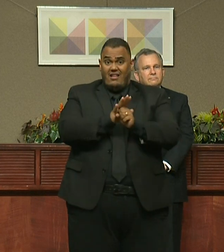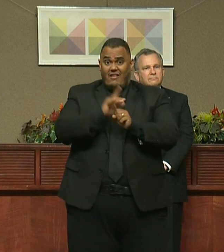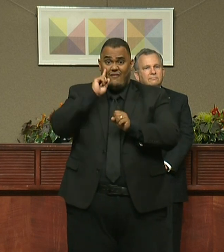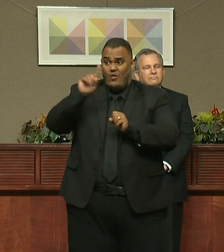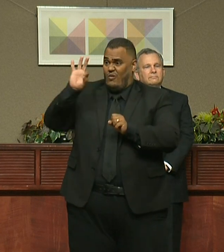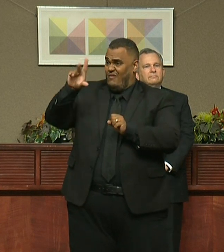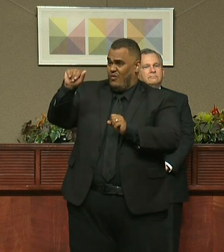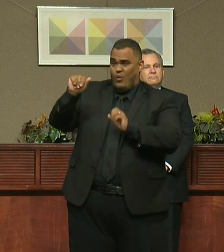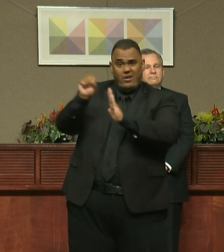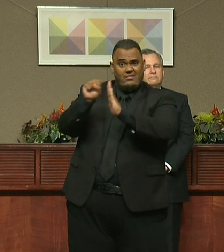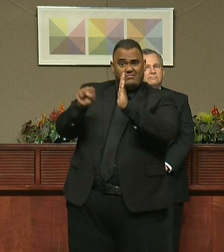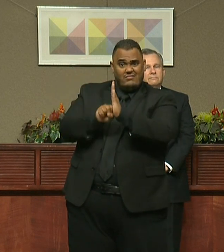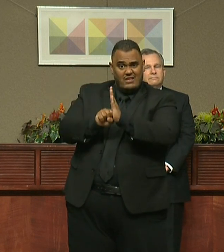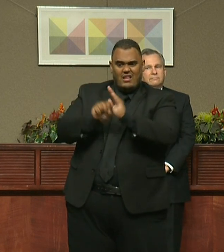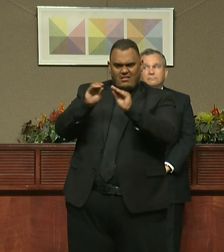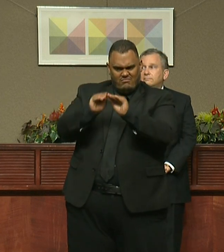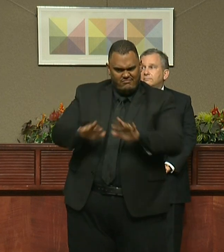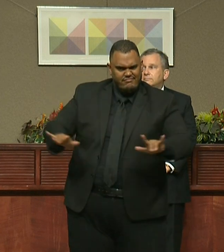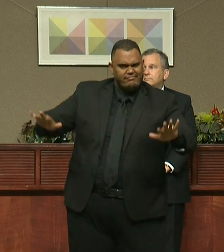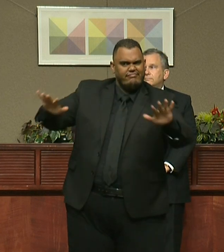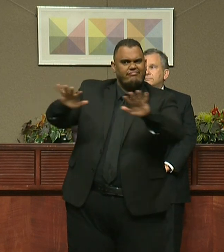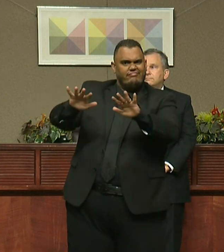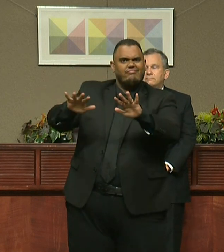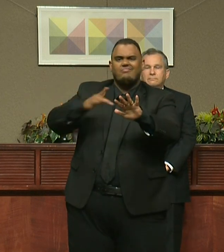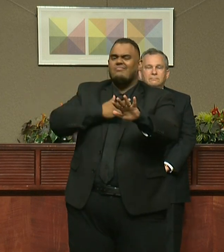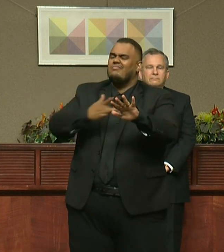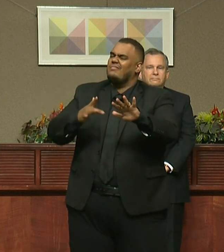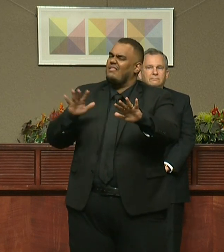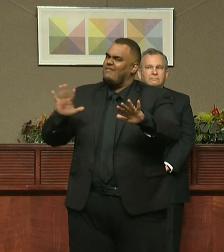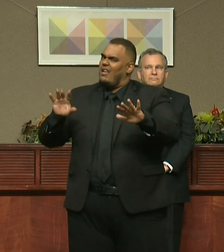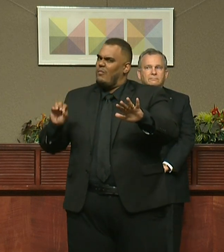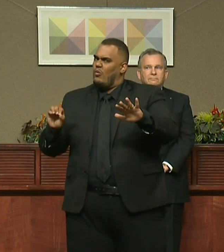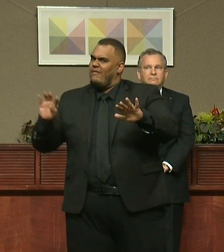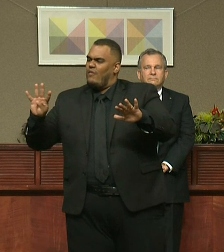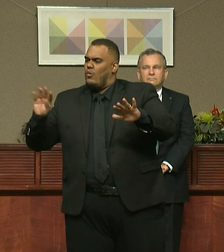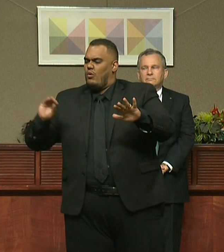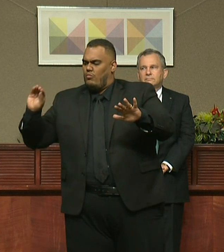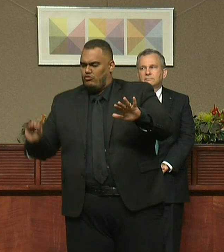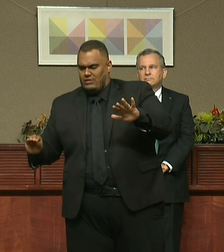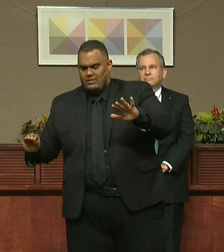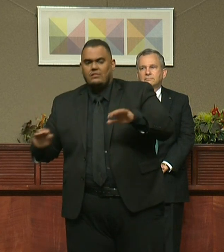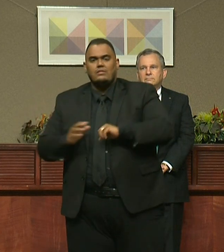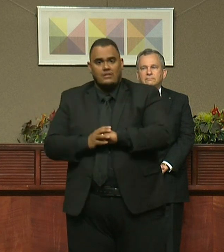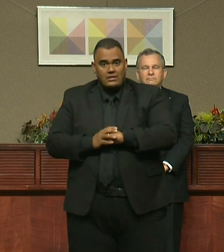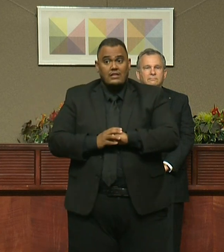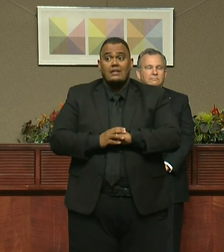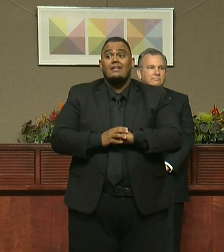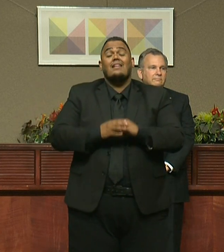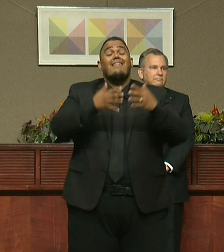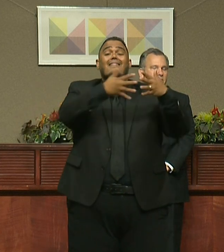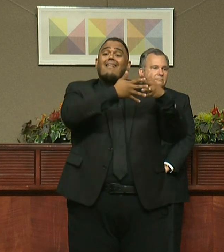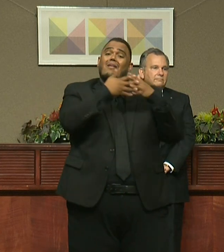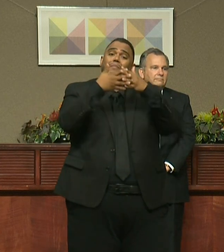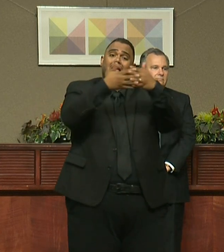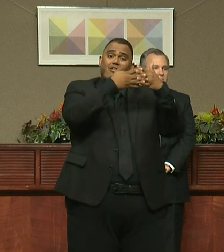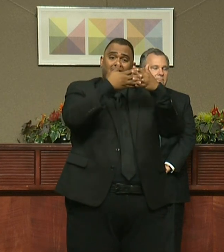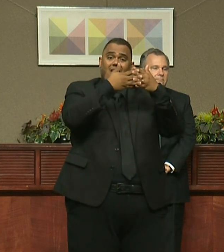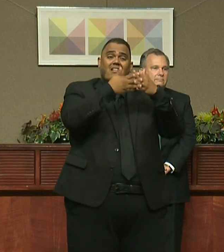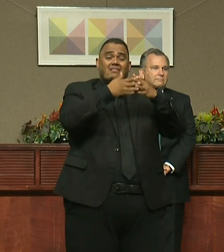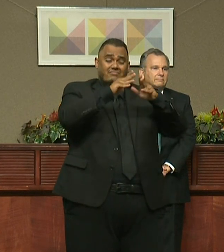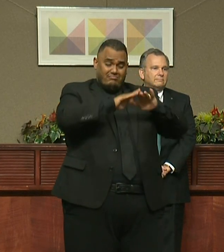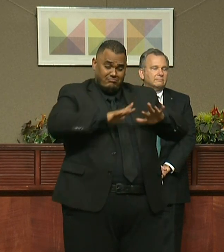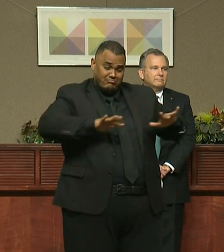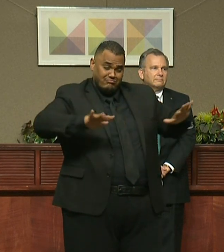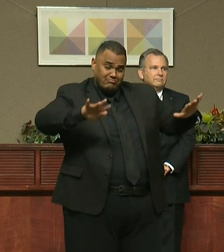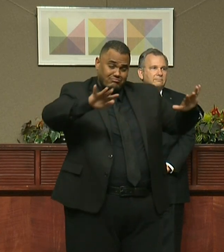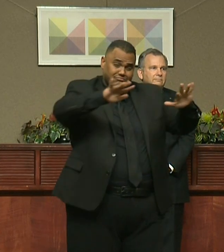remains at around 5.4%. We have a lot going on, though, throughout America, as many communities are